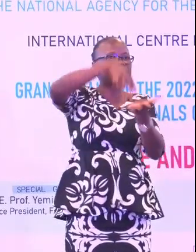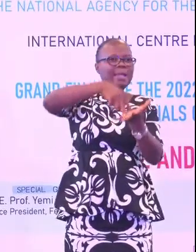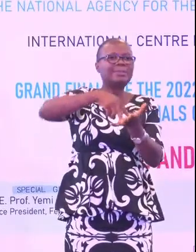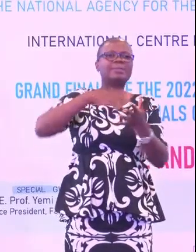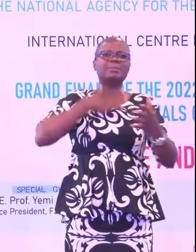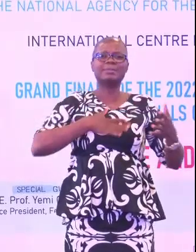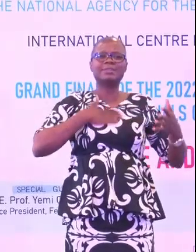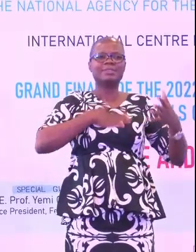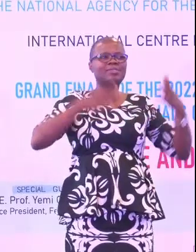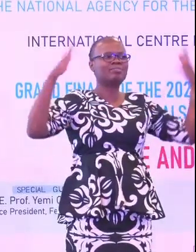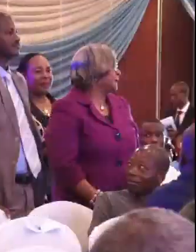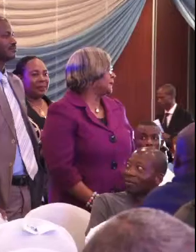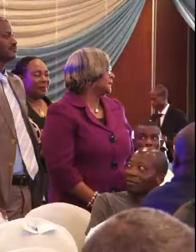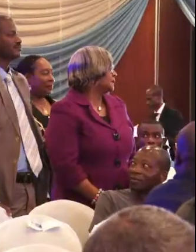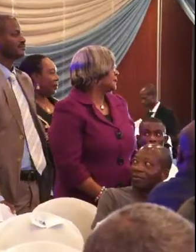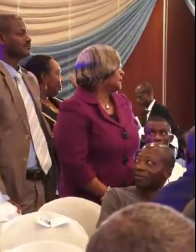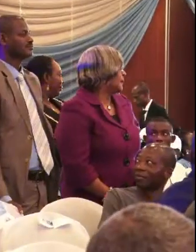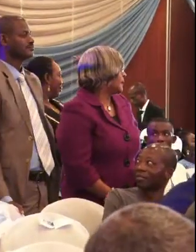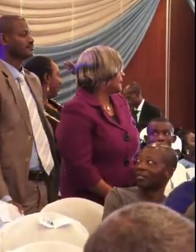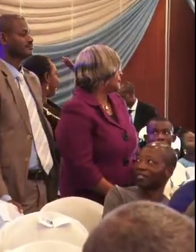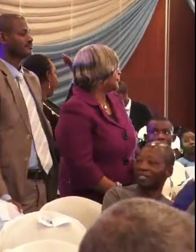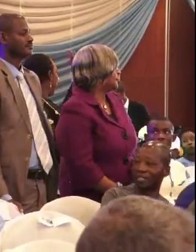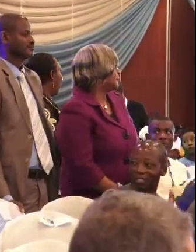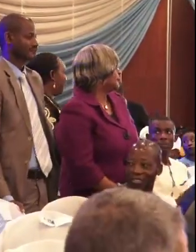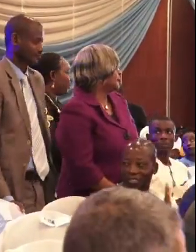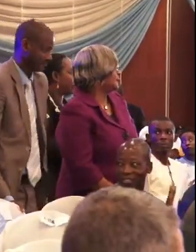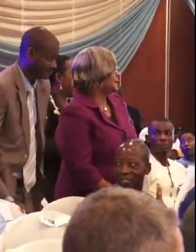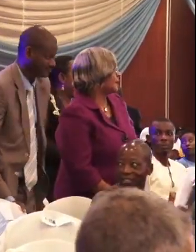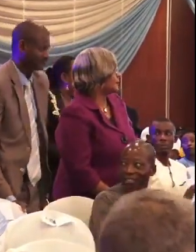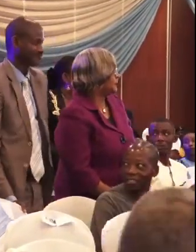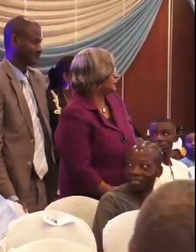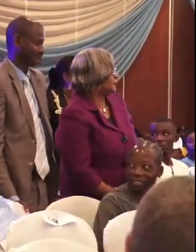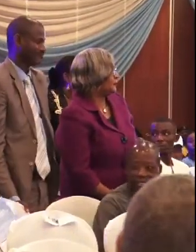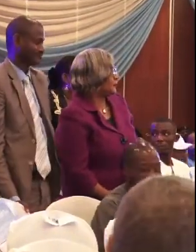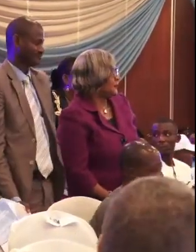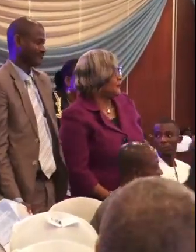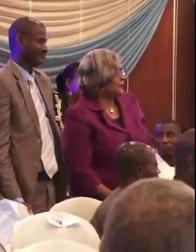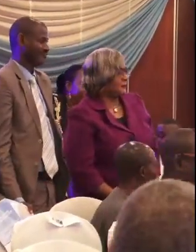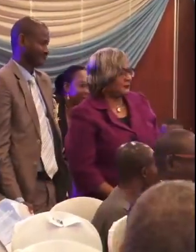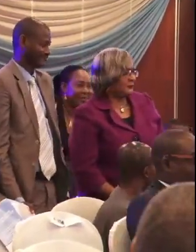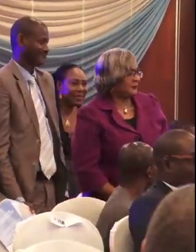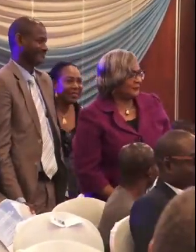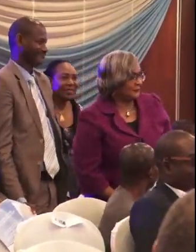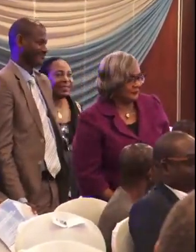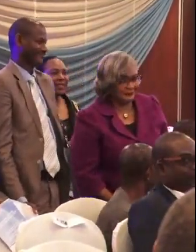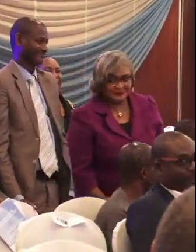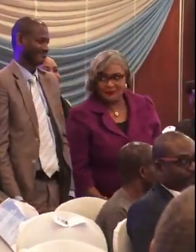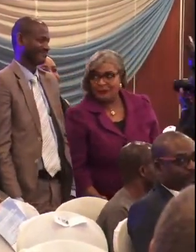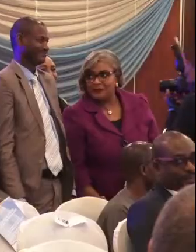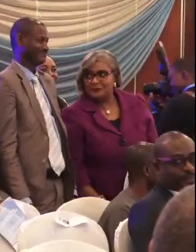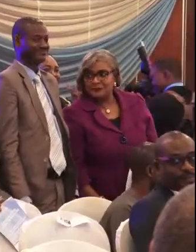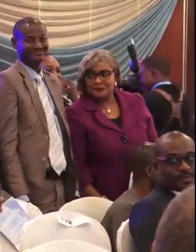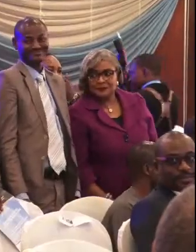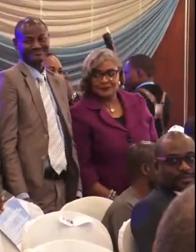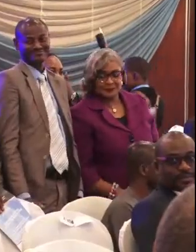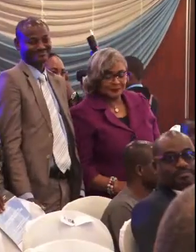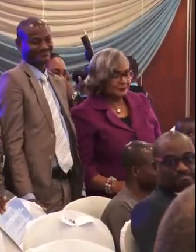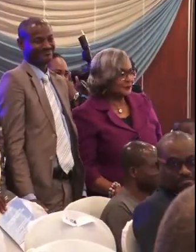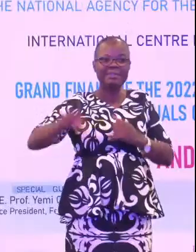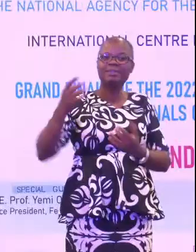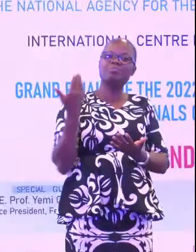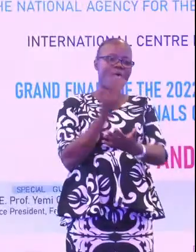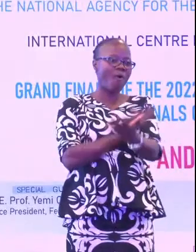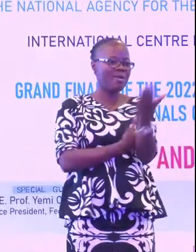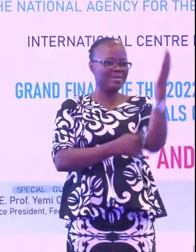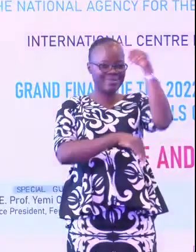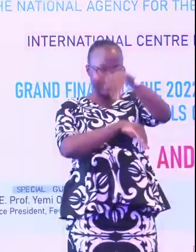your hands together properly for them. Many of them work, including weekends, some late into the night, to see the results